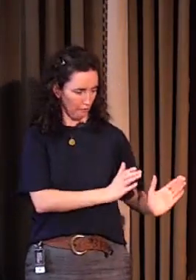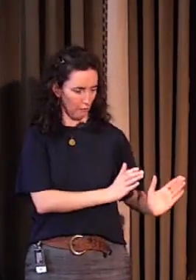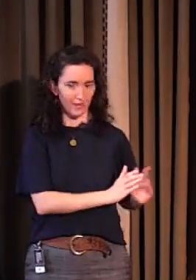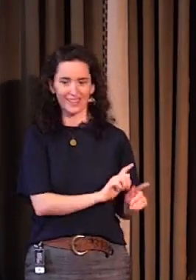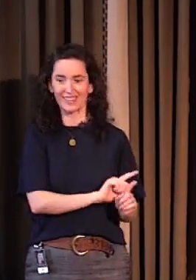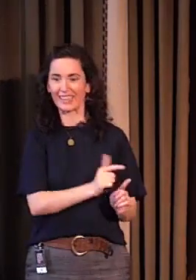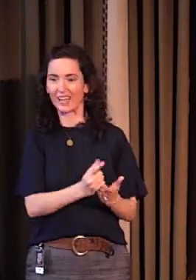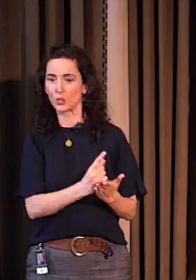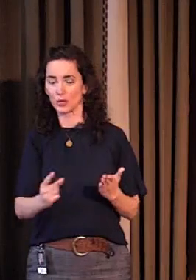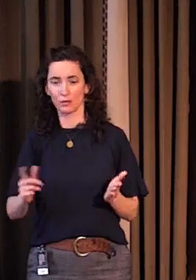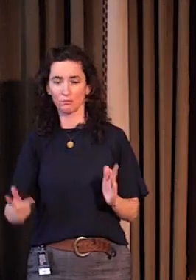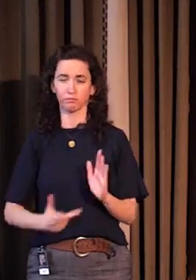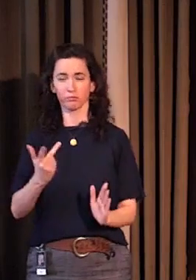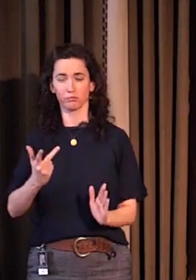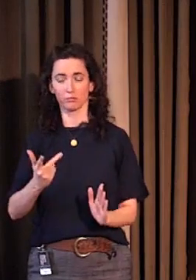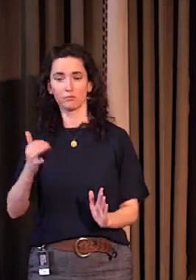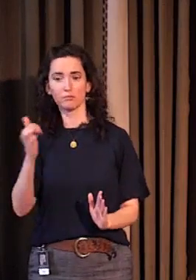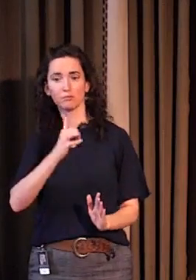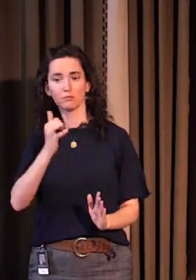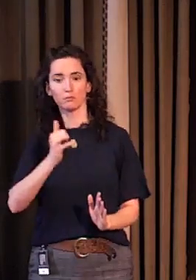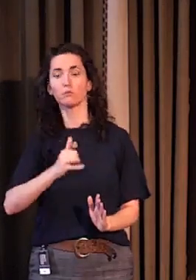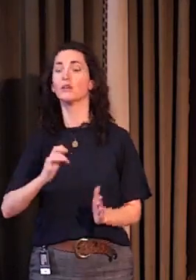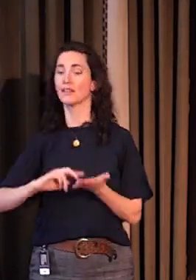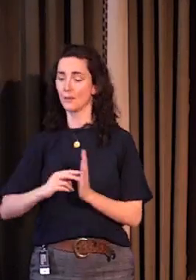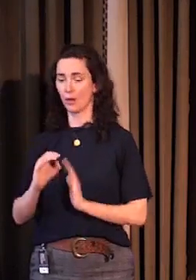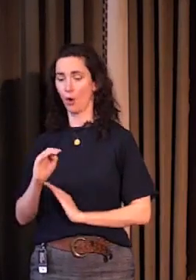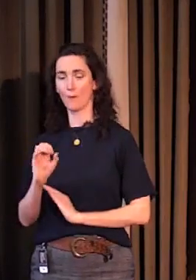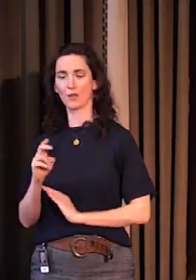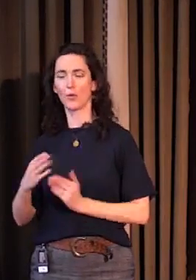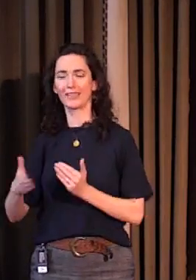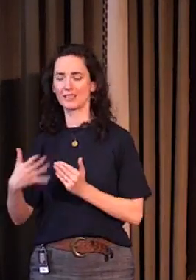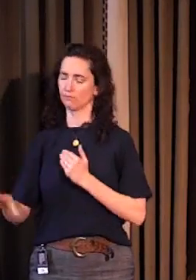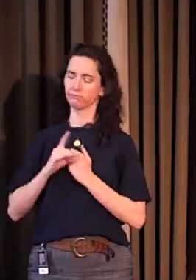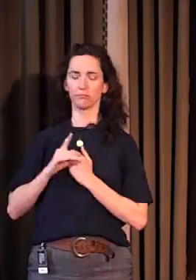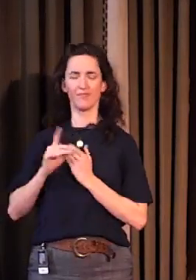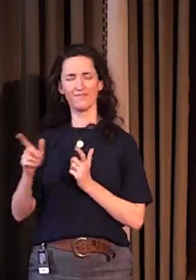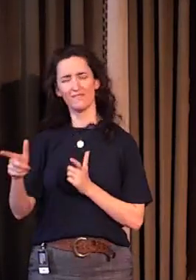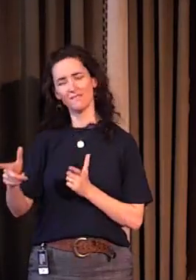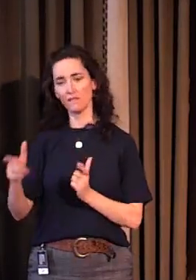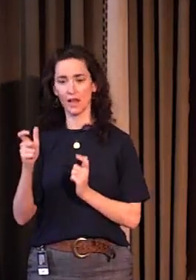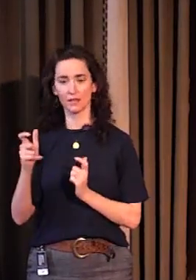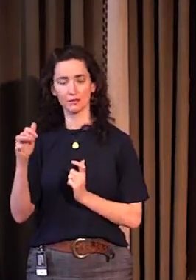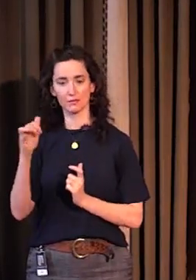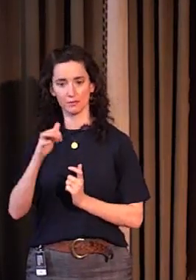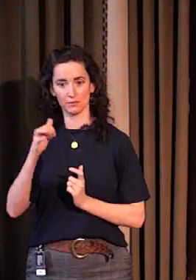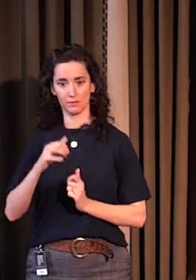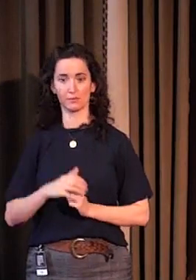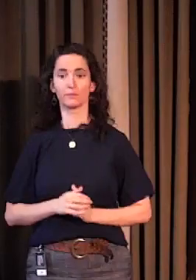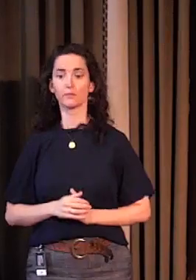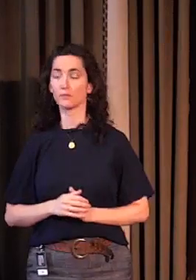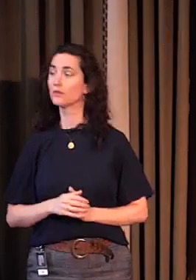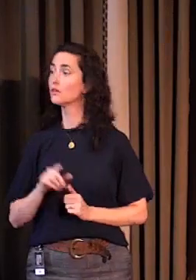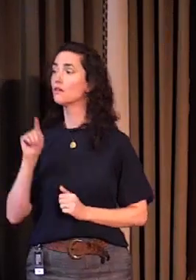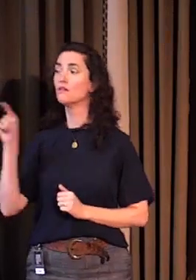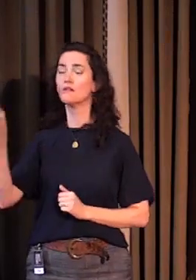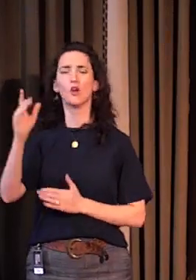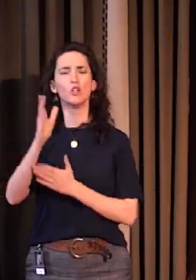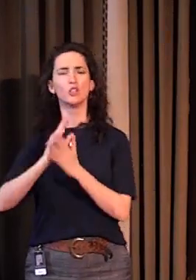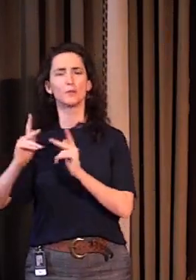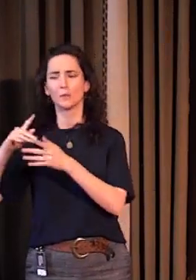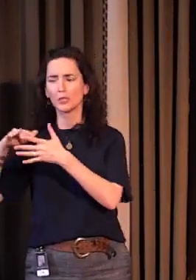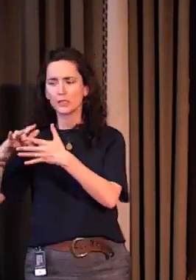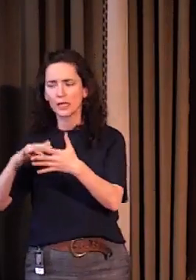So it is more transmissible than anything we've seen before. And I know that there are estimates out there,